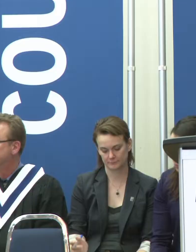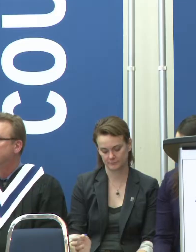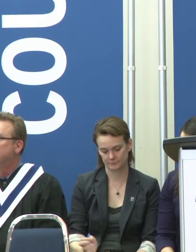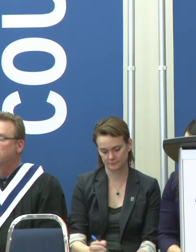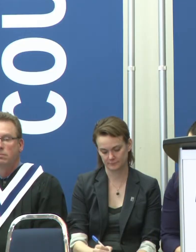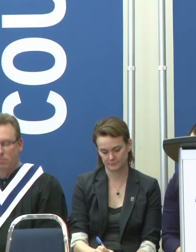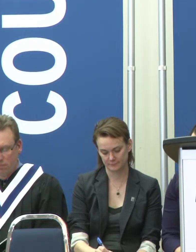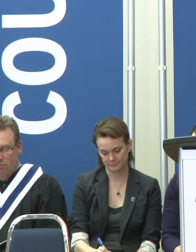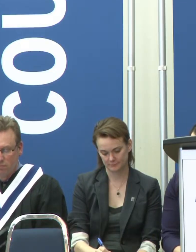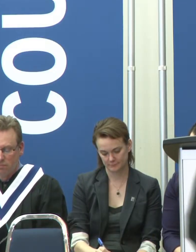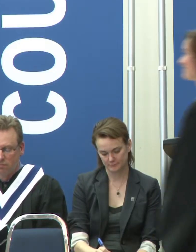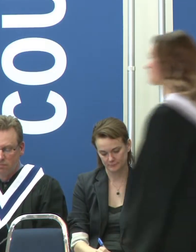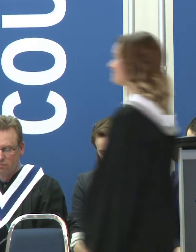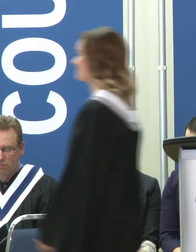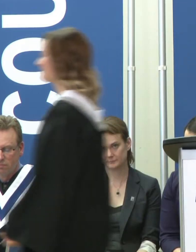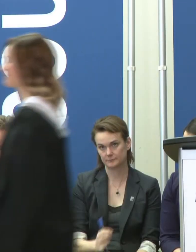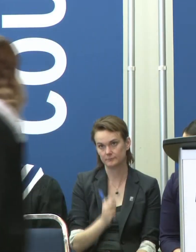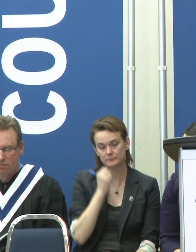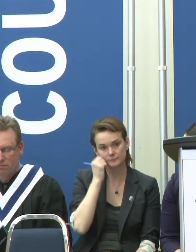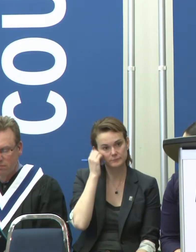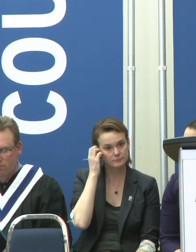Caitlin Burt.